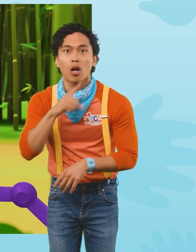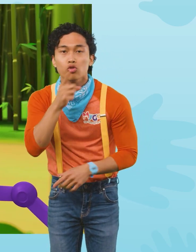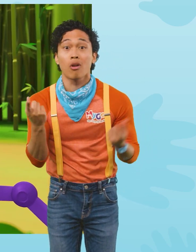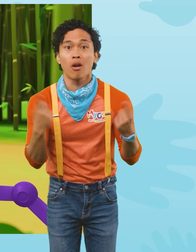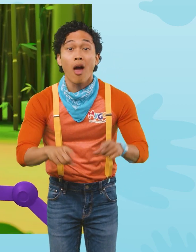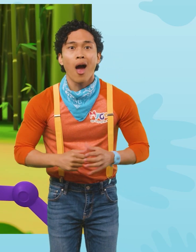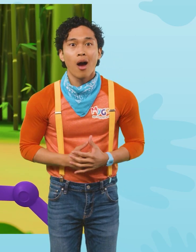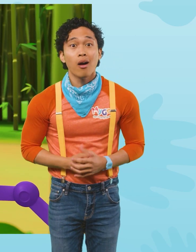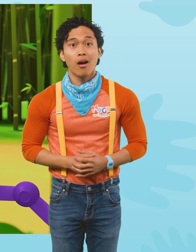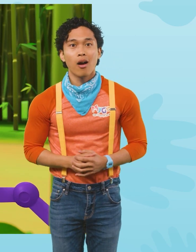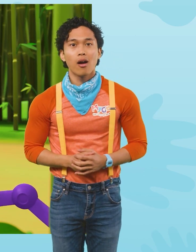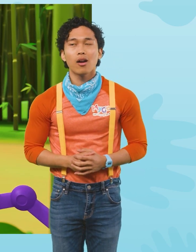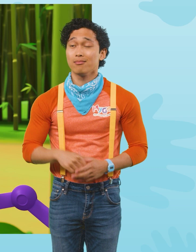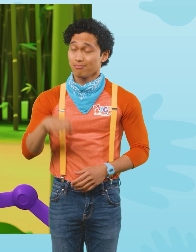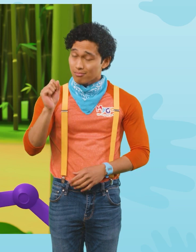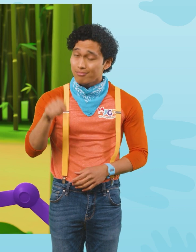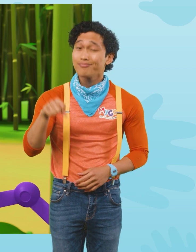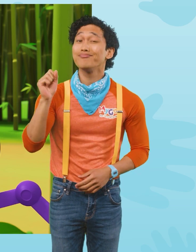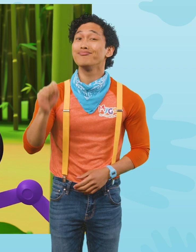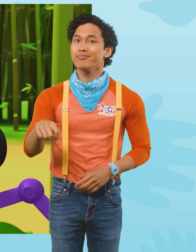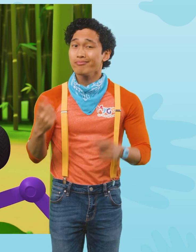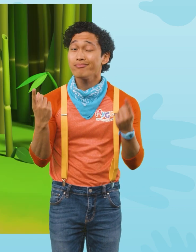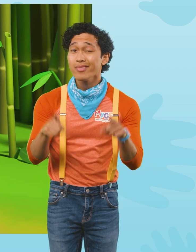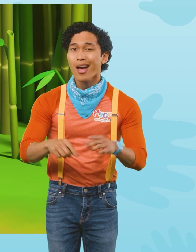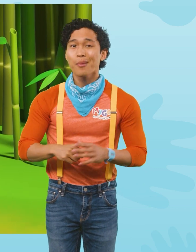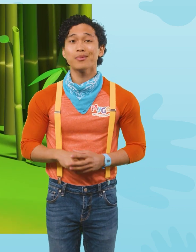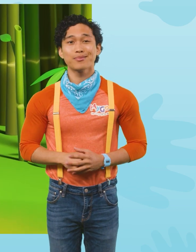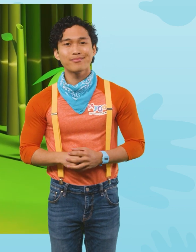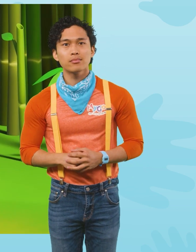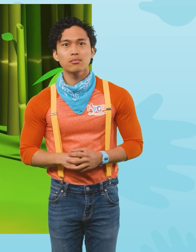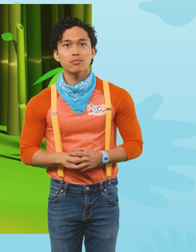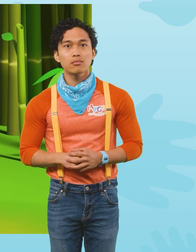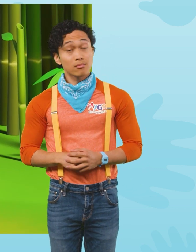lot of rain here. Yes, we do actually.